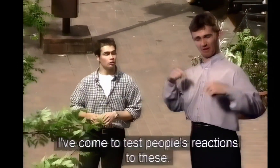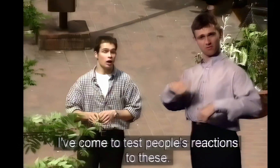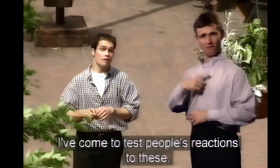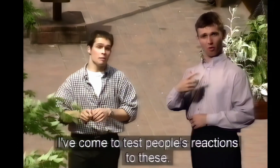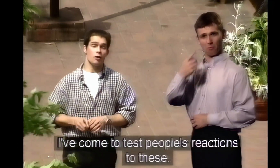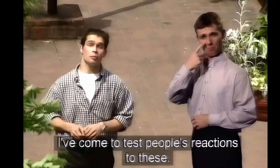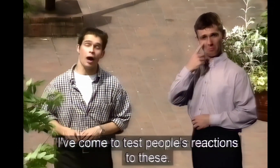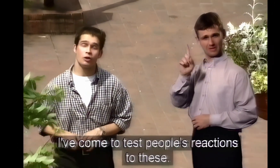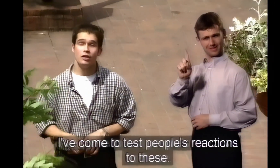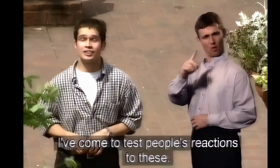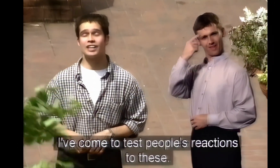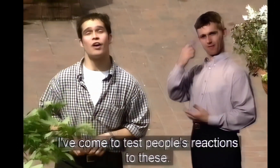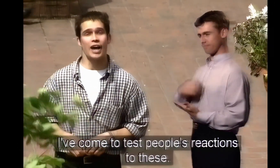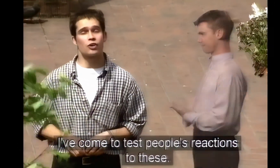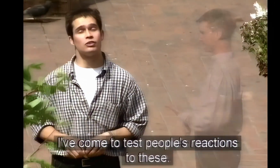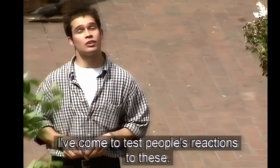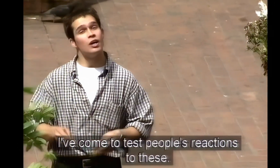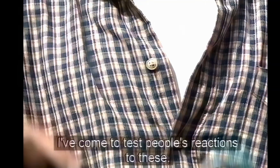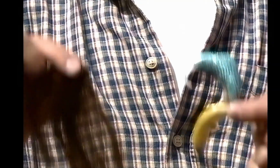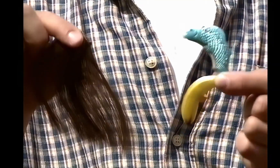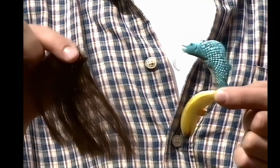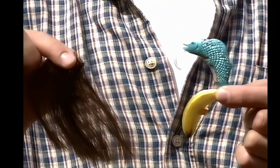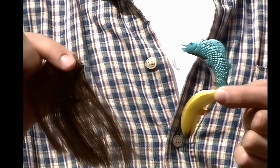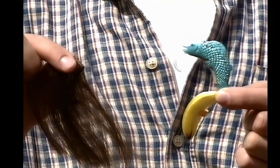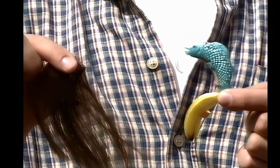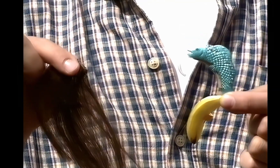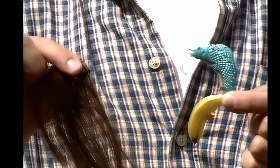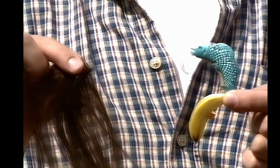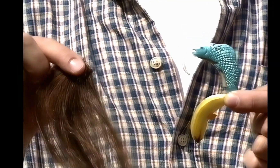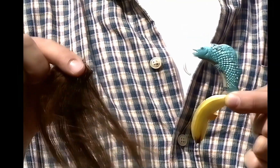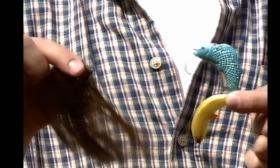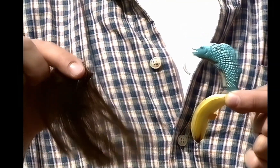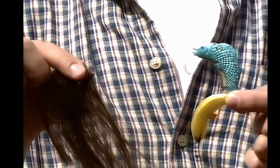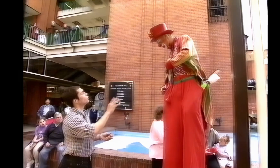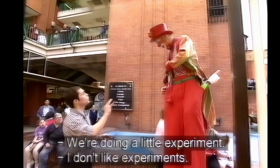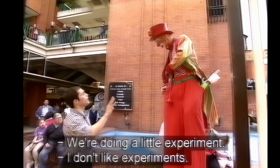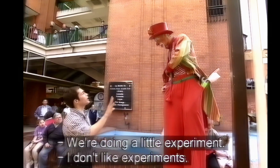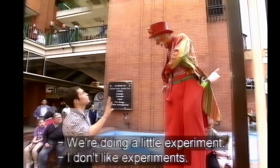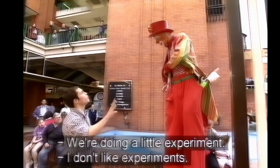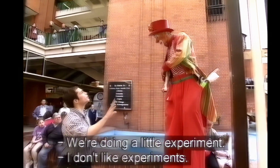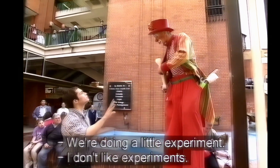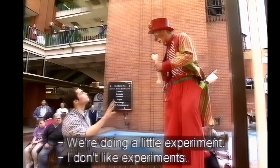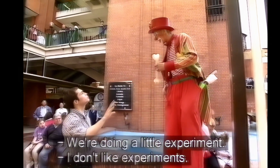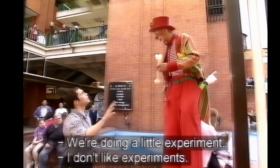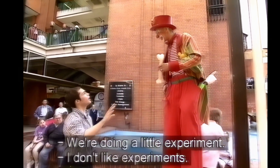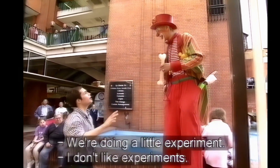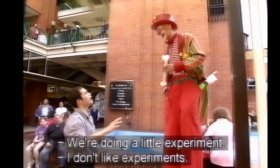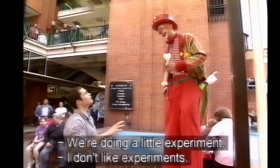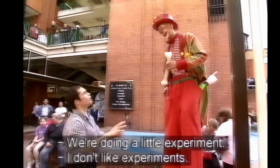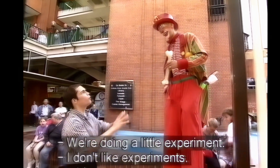I've come out and about to test their reactions to these babies. We're doing a little experiment. Sure. No, I